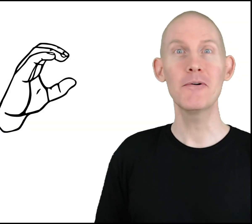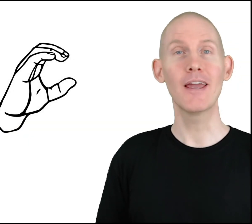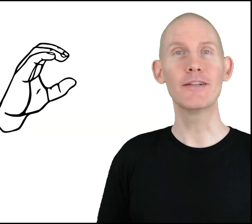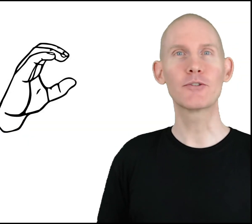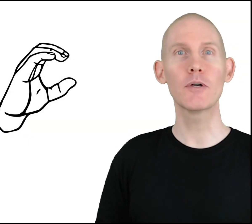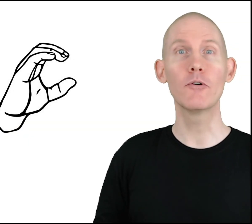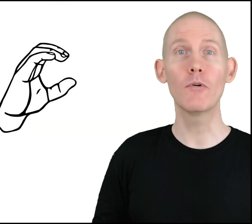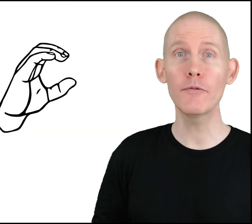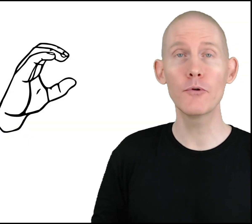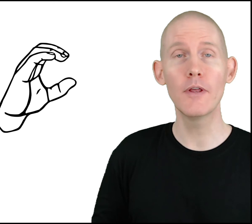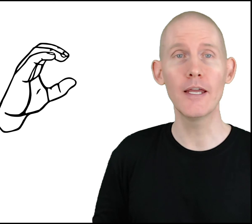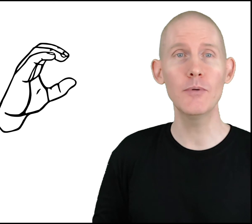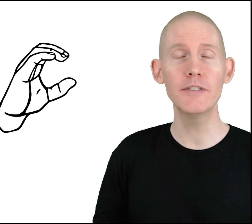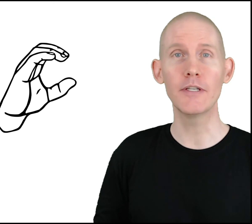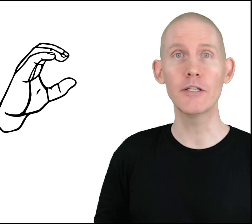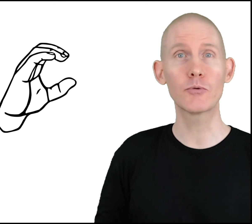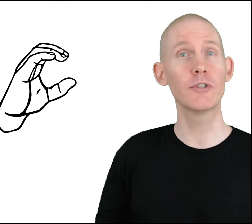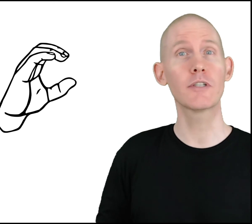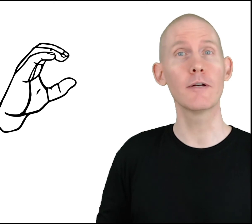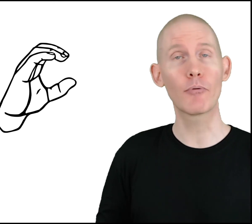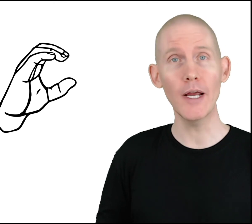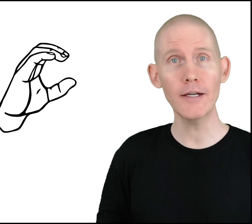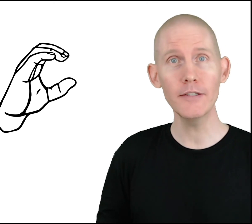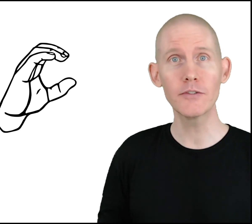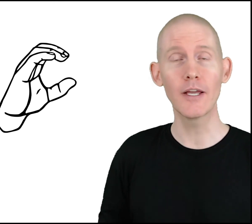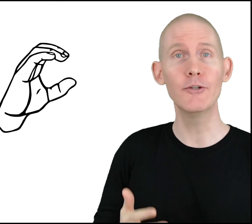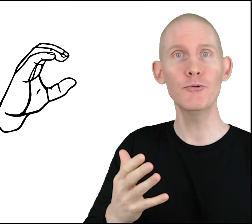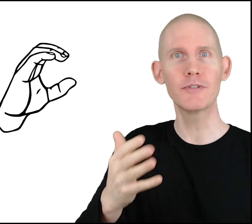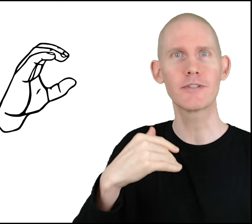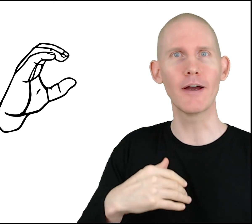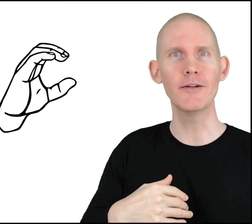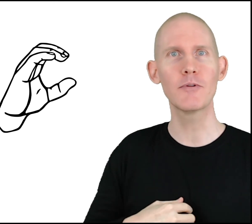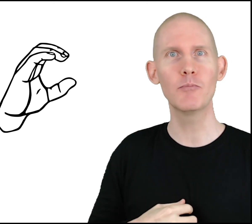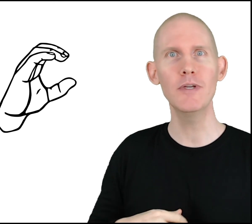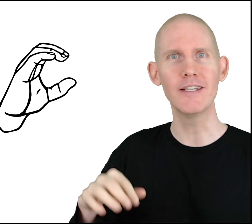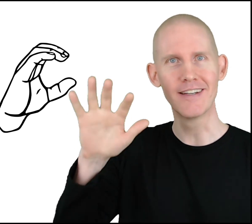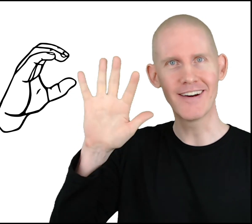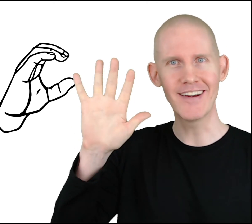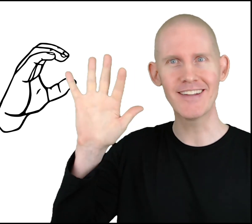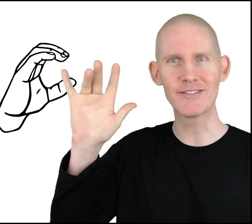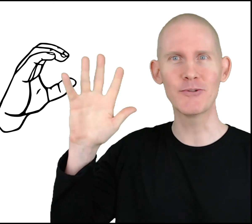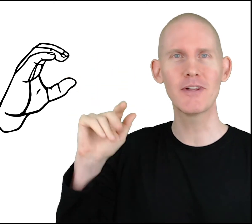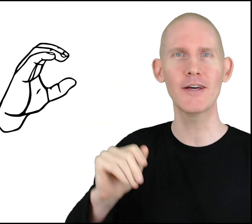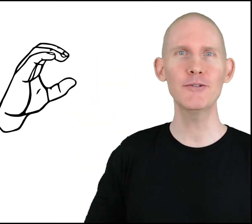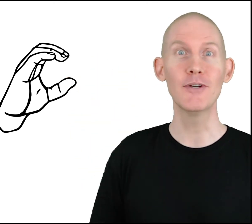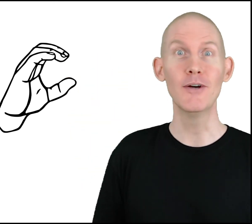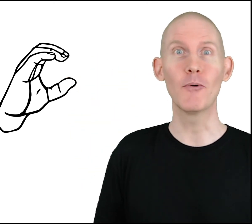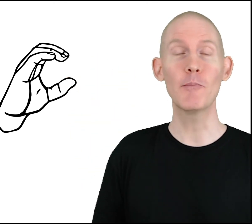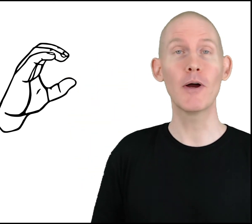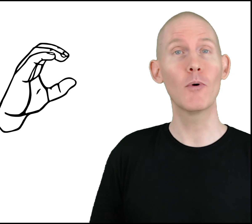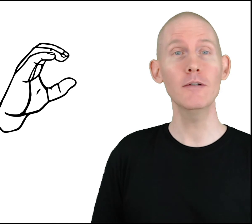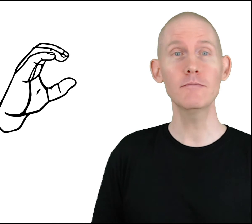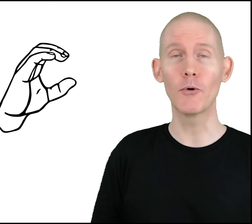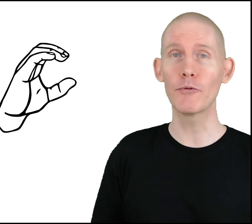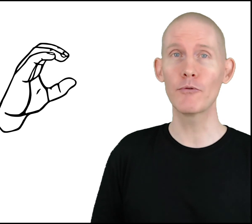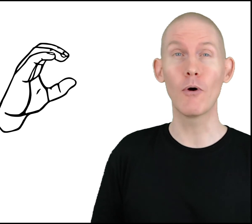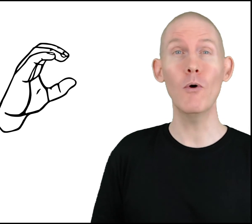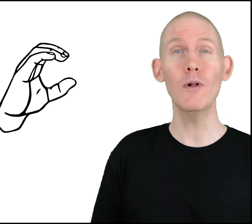Okay, so we're going to run through the ABCs. We're just going to practice and you sign with me. All right, let's do the letters one by one, going through the whole